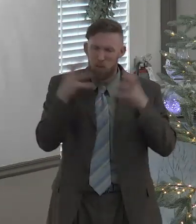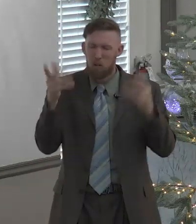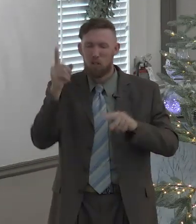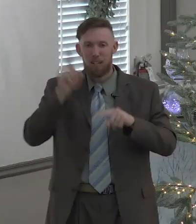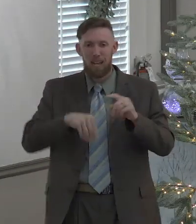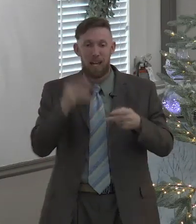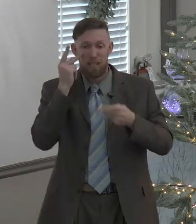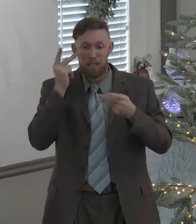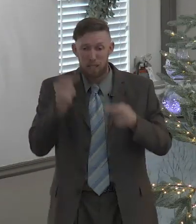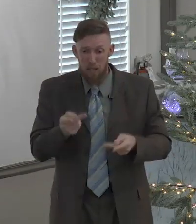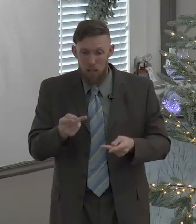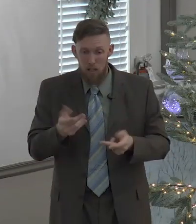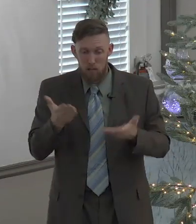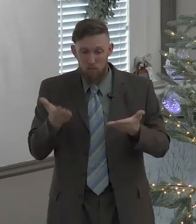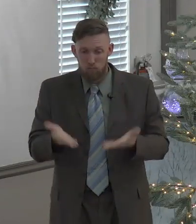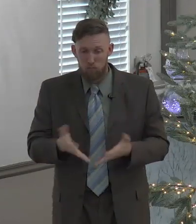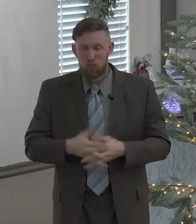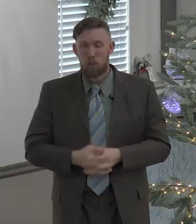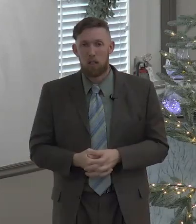deep.